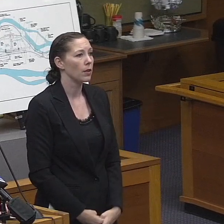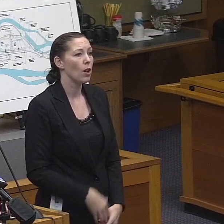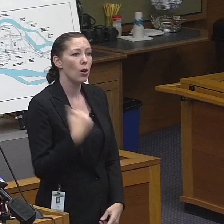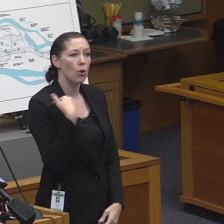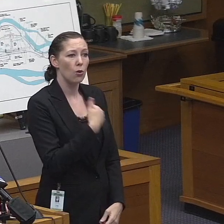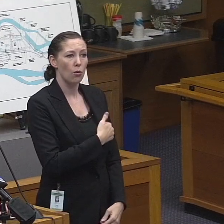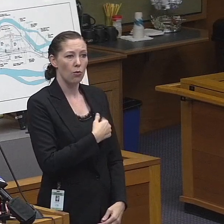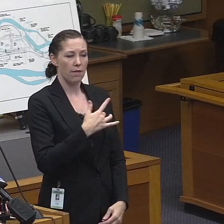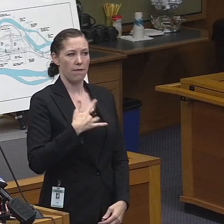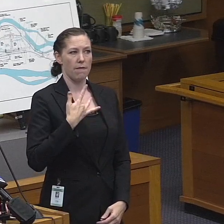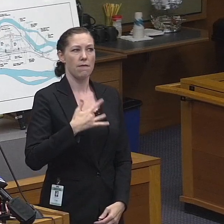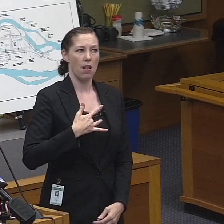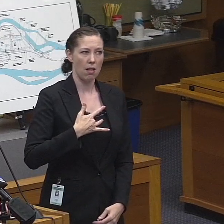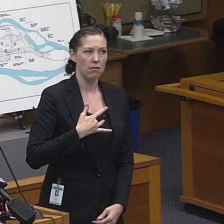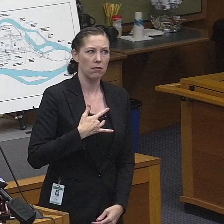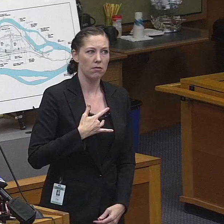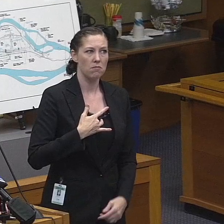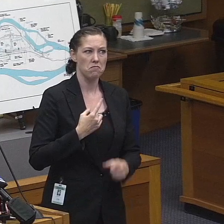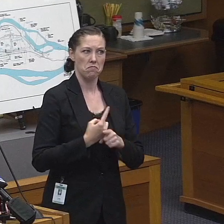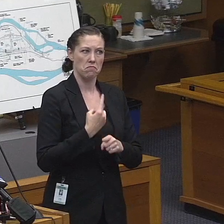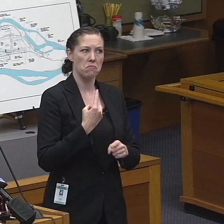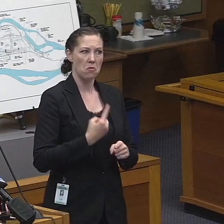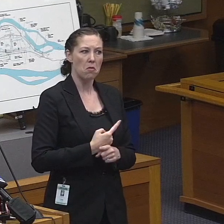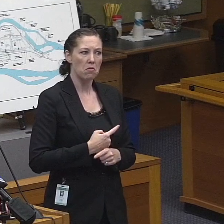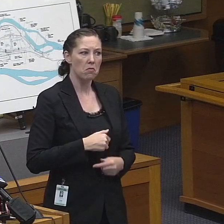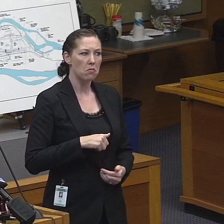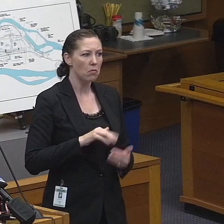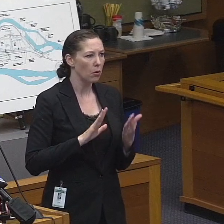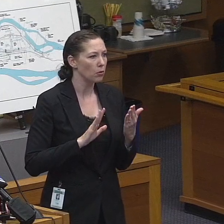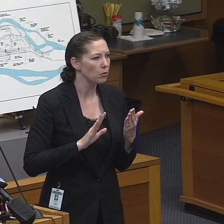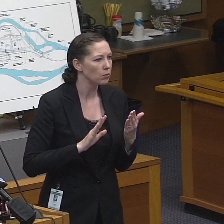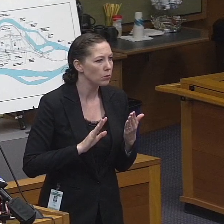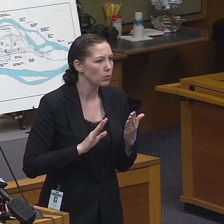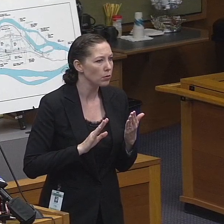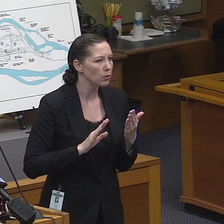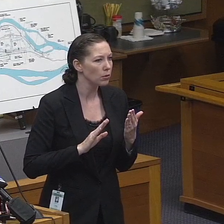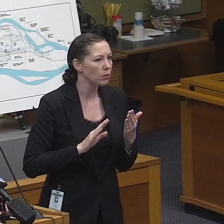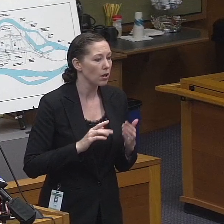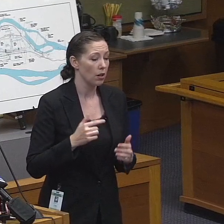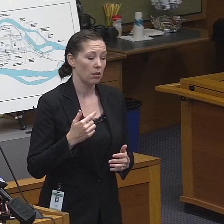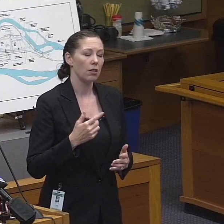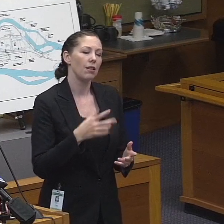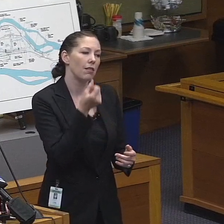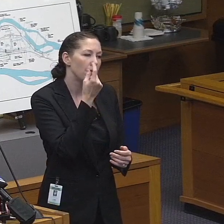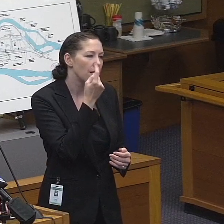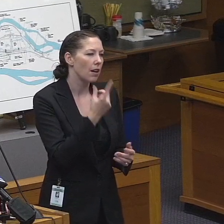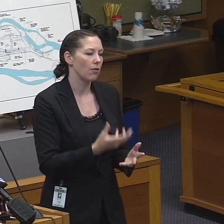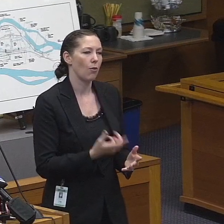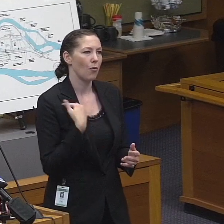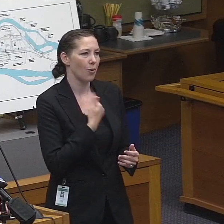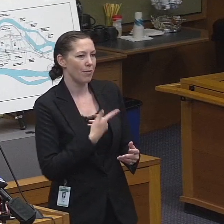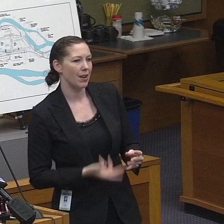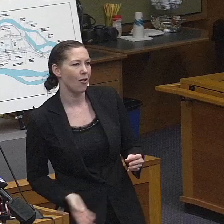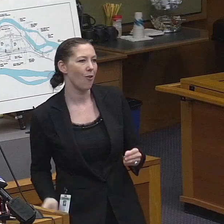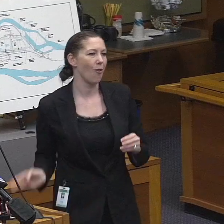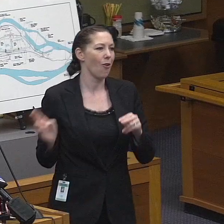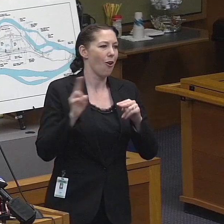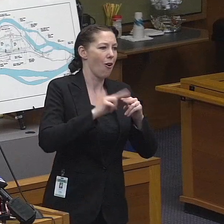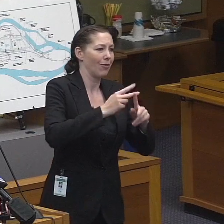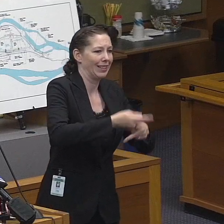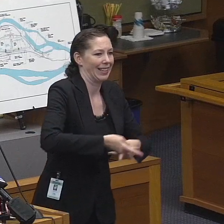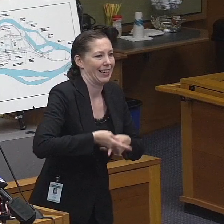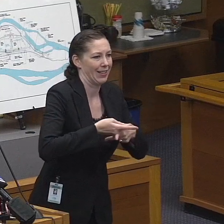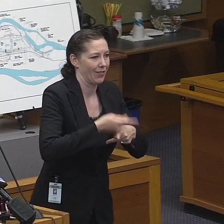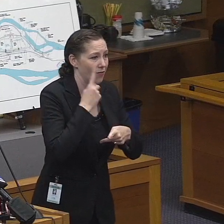prudent approach, an approach that uses an abundance of caution for our water